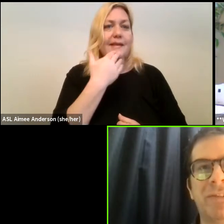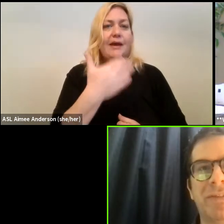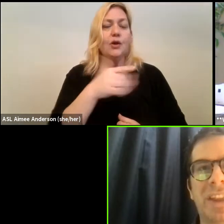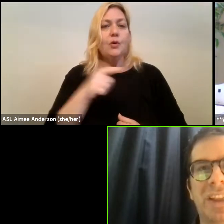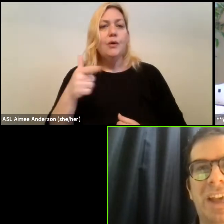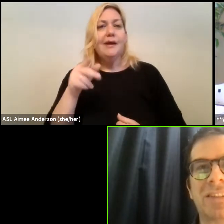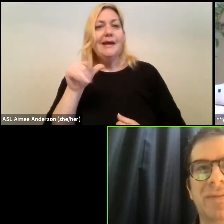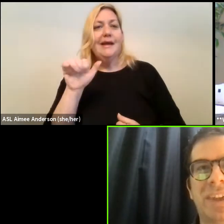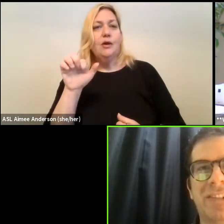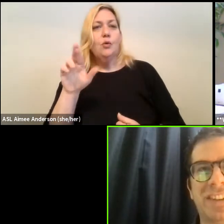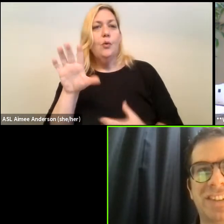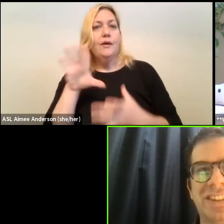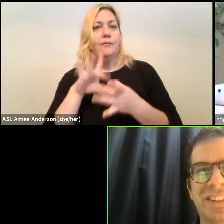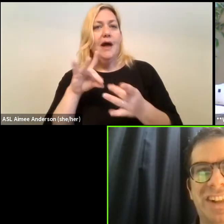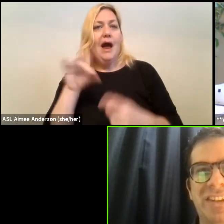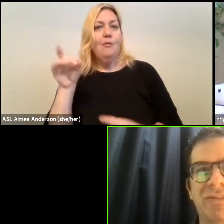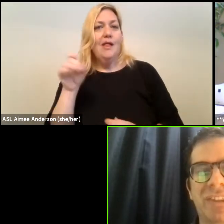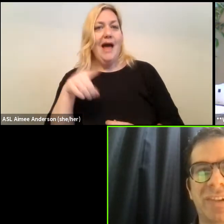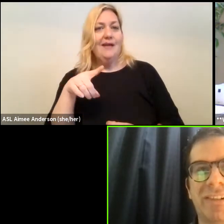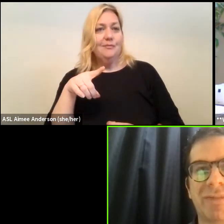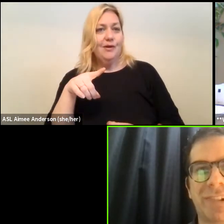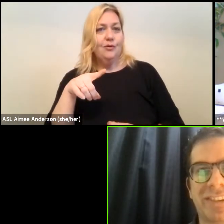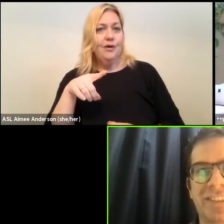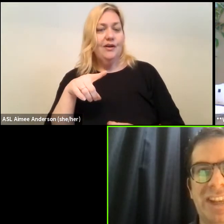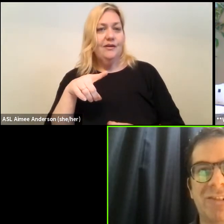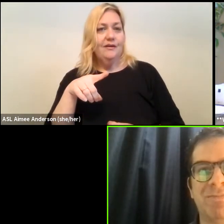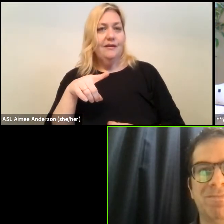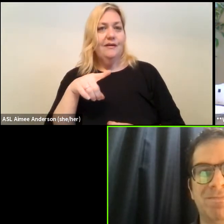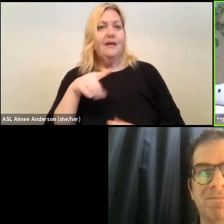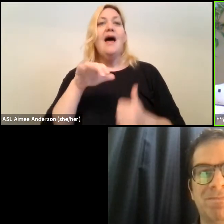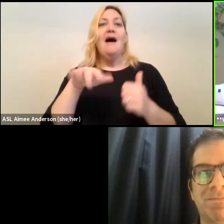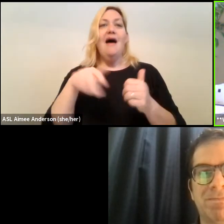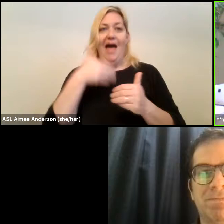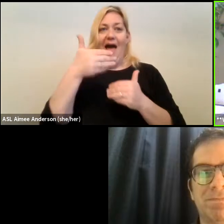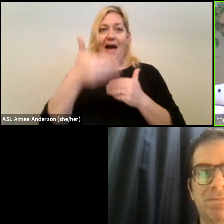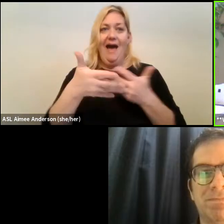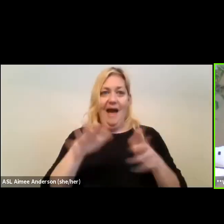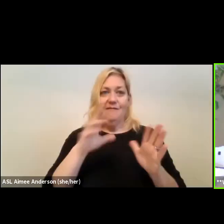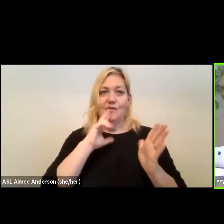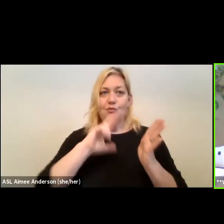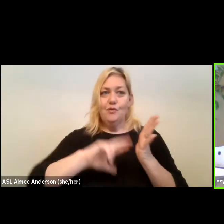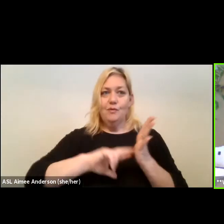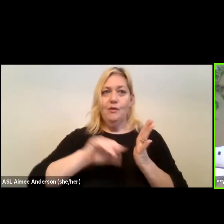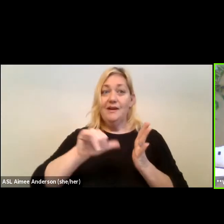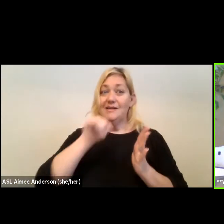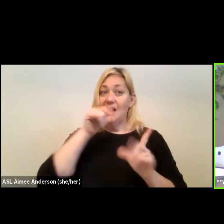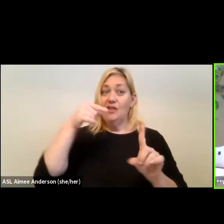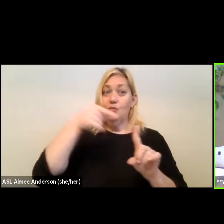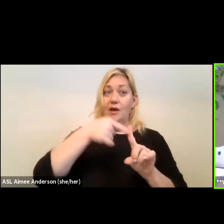I will ask my question following the report. Thank you. This is not the relevant item.